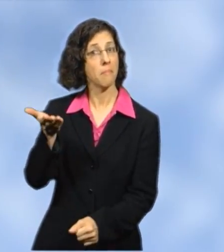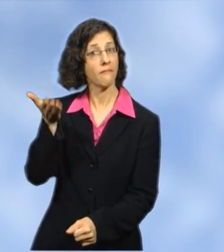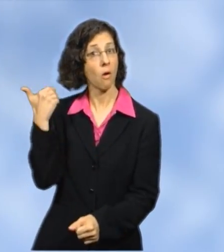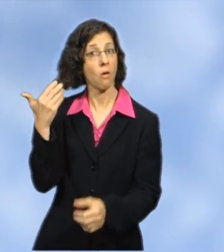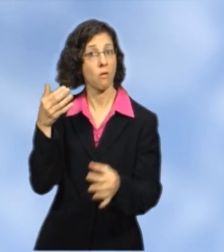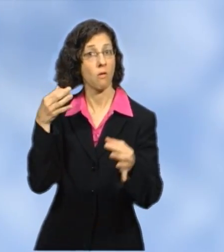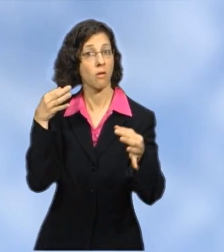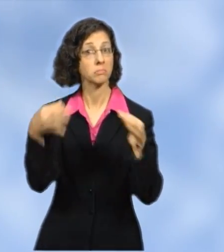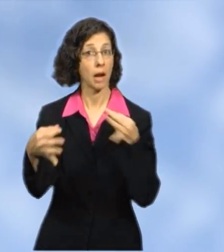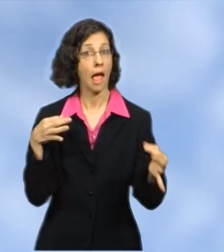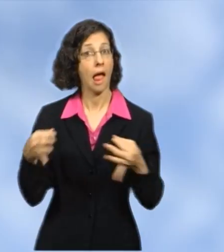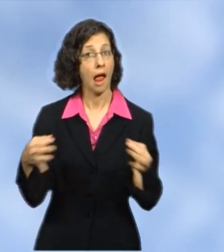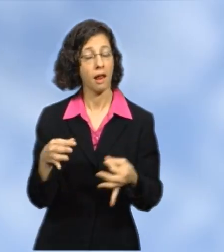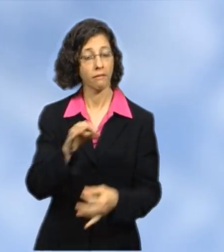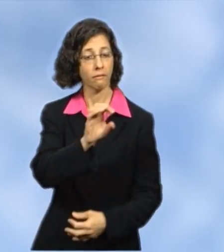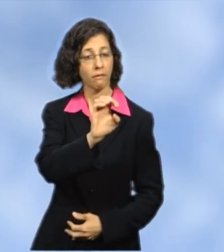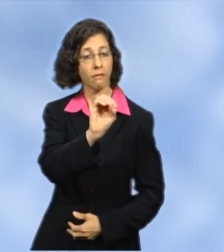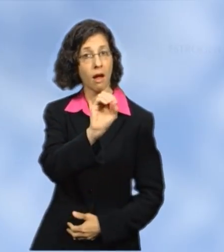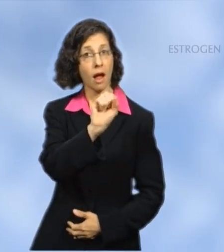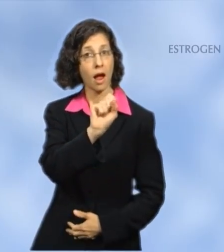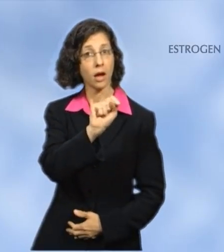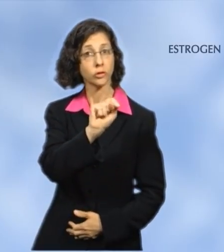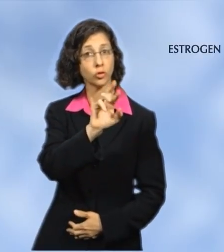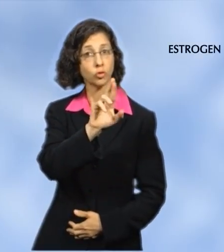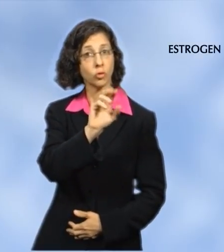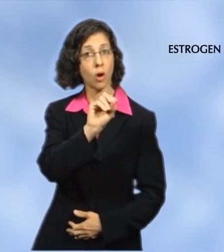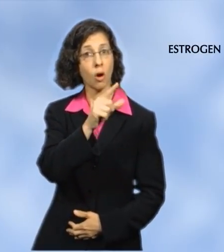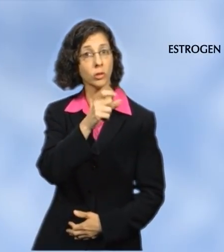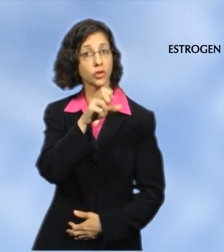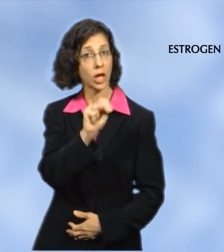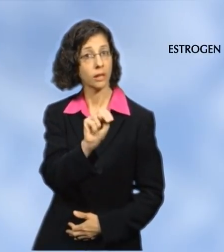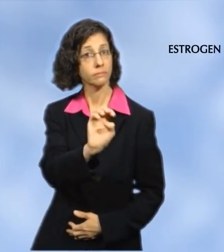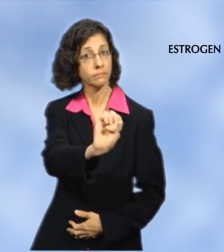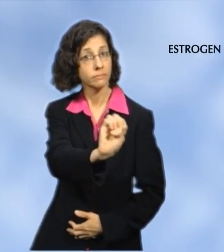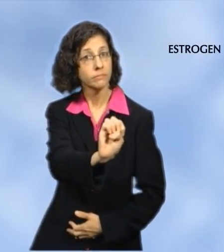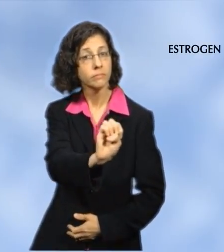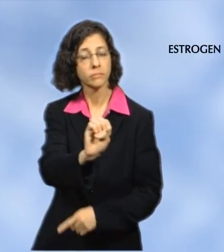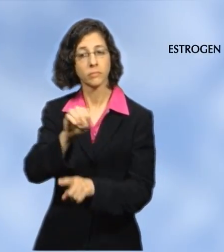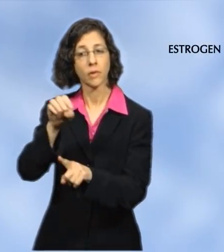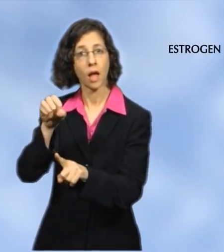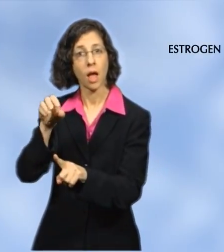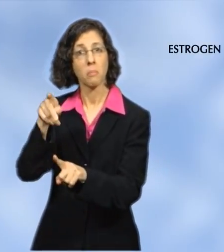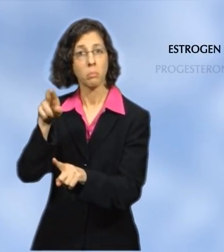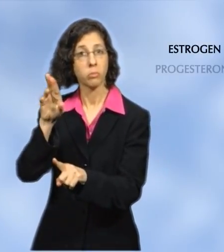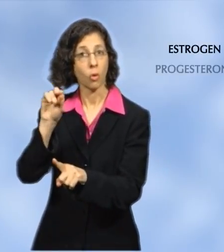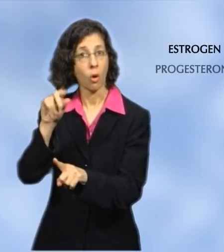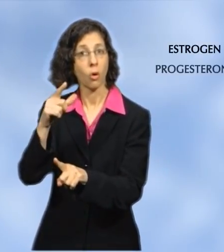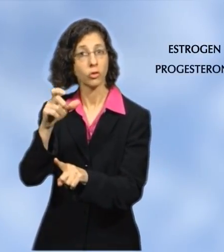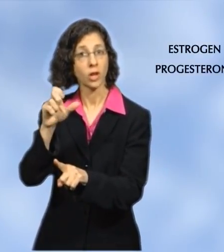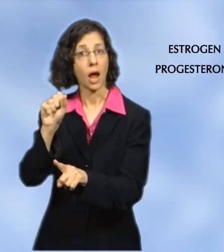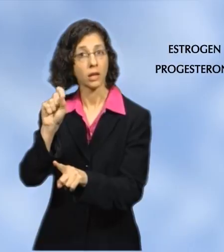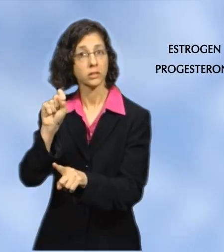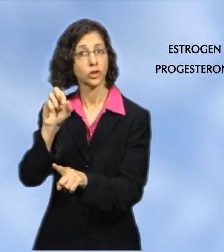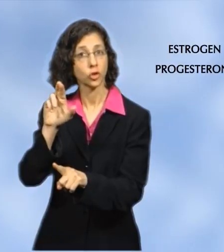I have previously talked about the hormones, estrogen, and